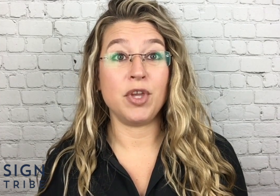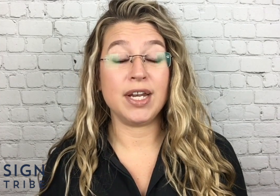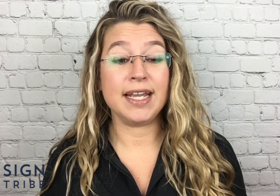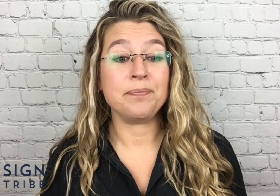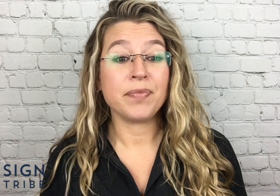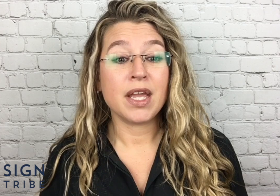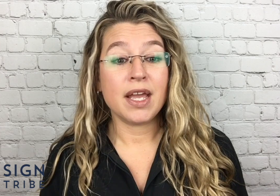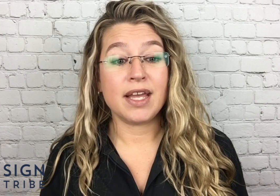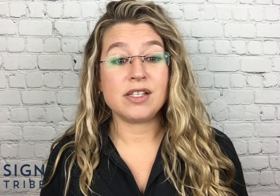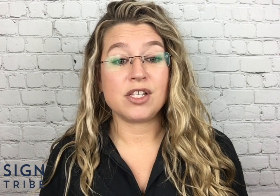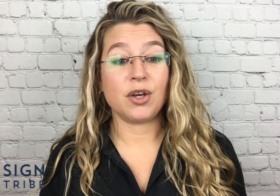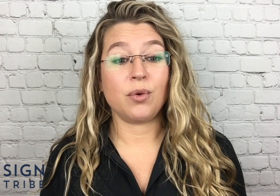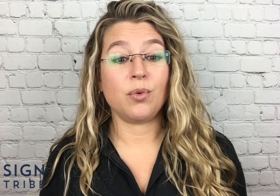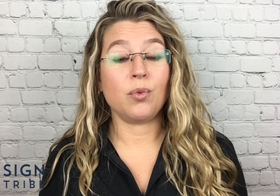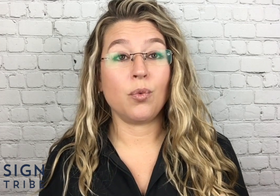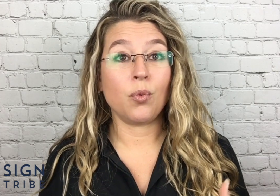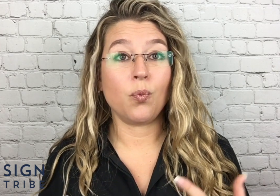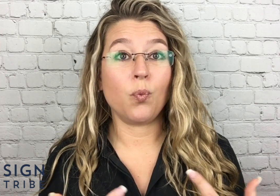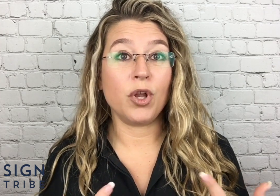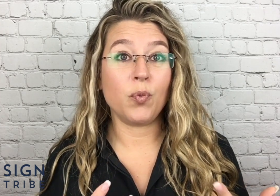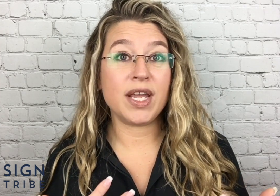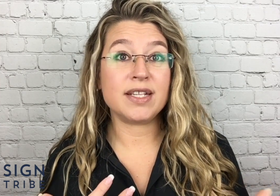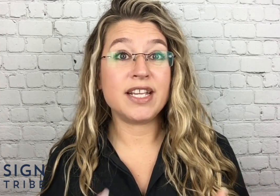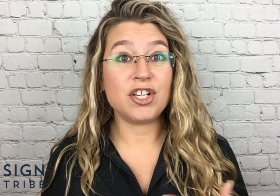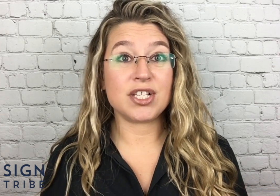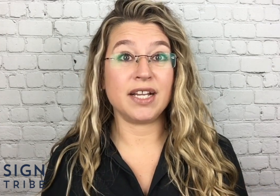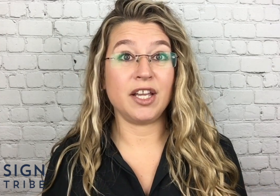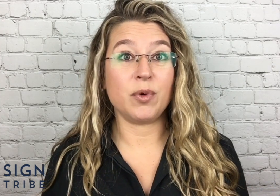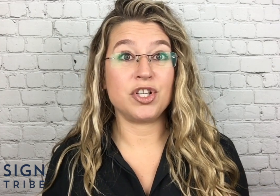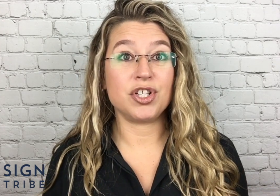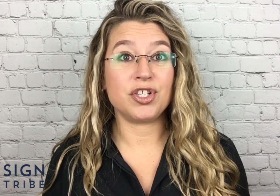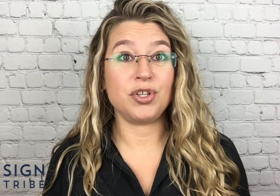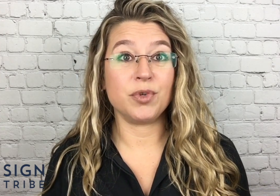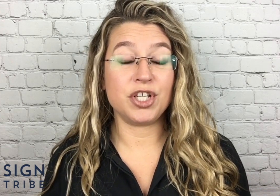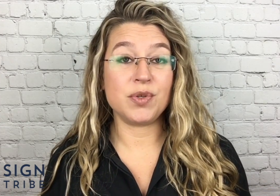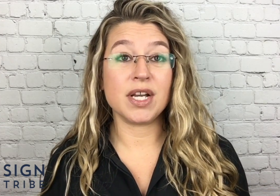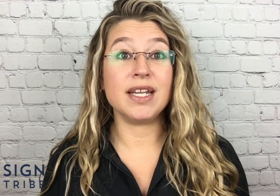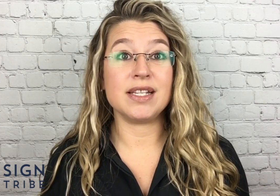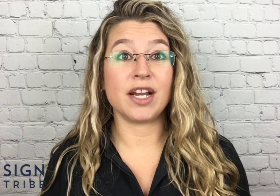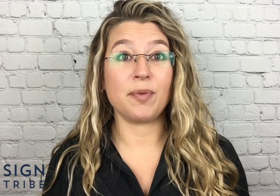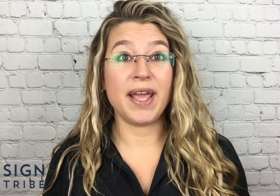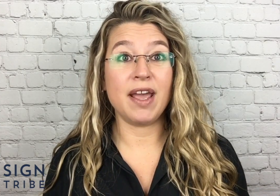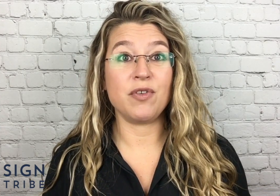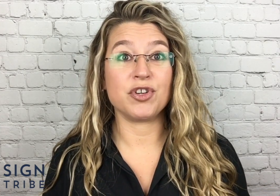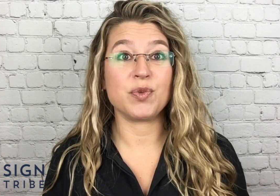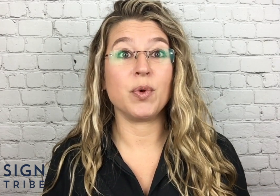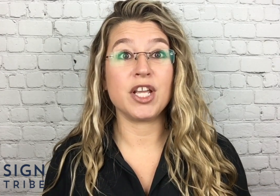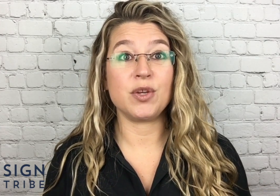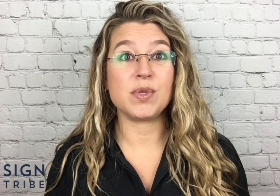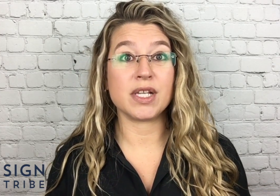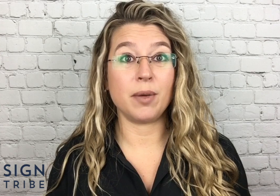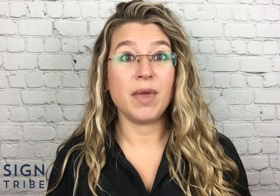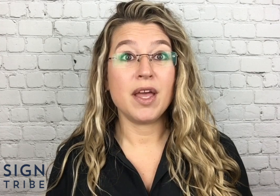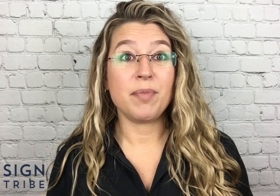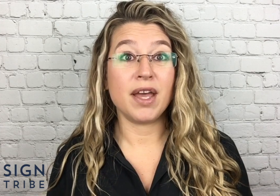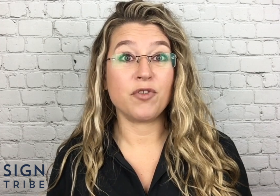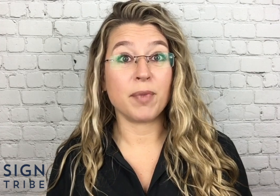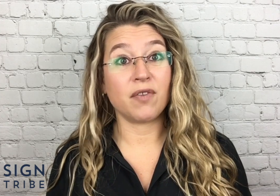community. And so when we teach sign language to reduce undesired behaviors, we want to use some behavior